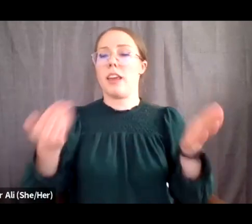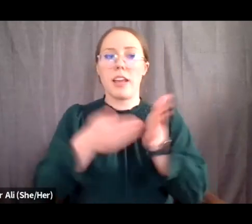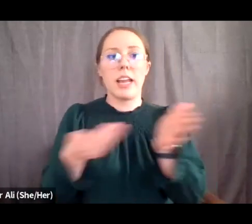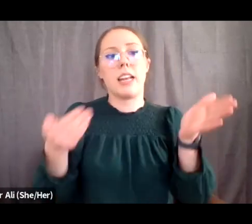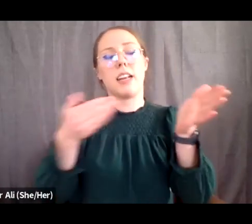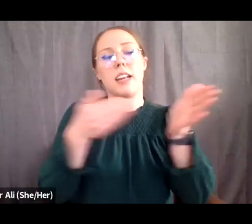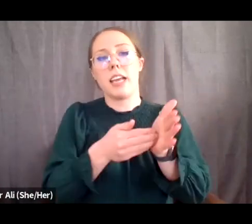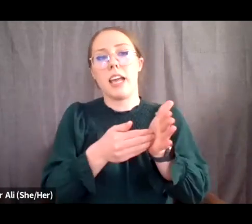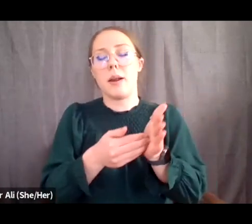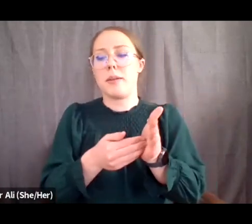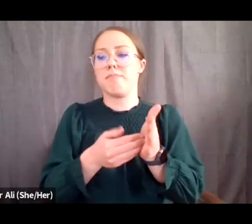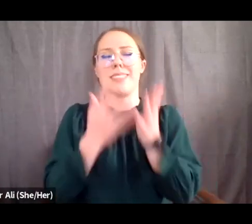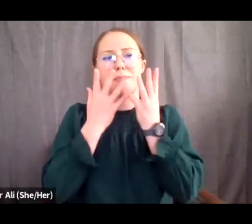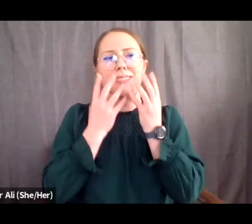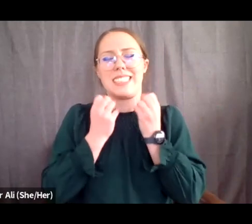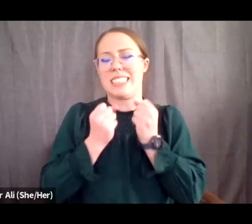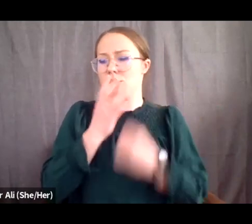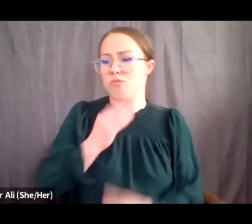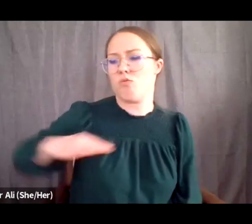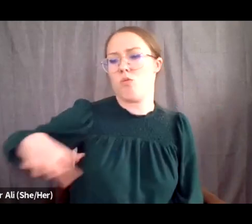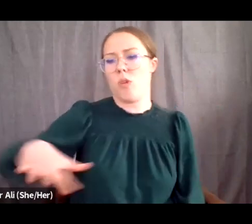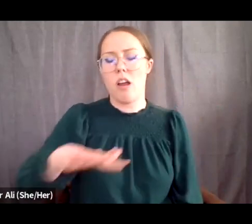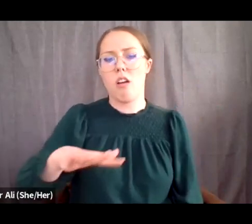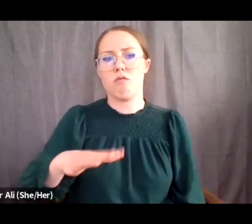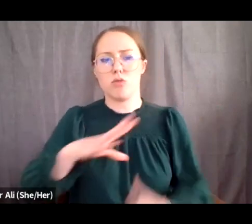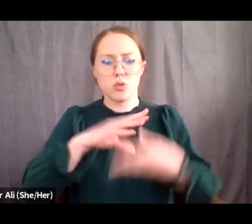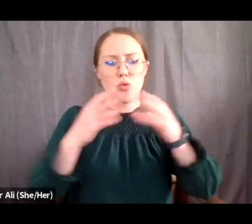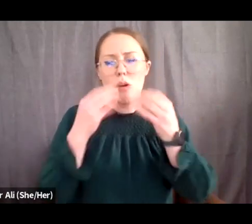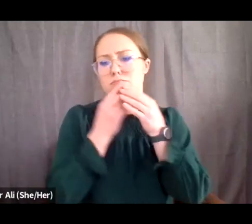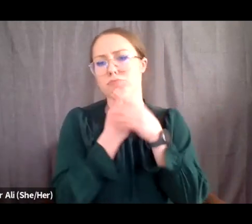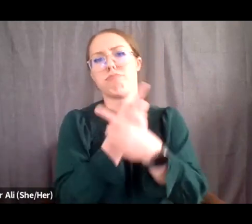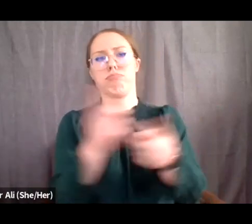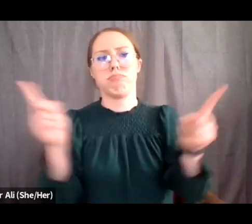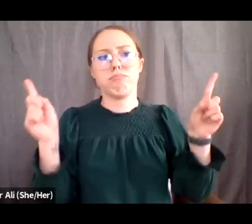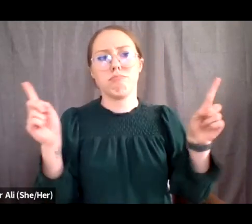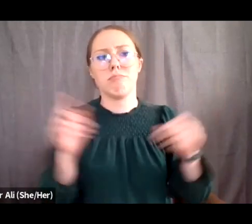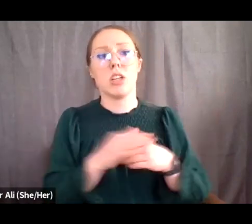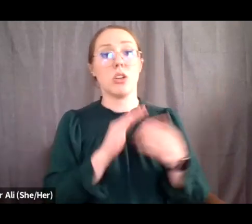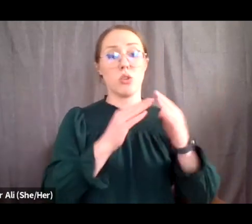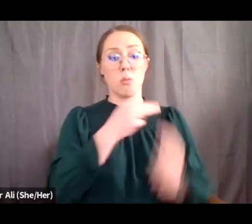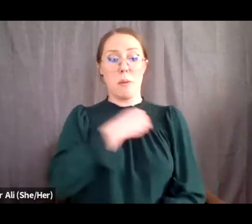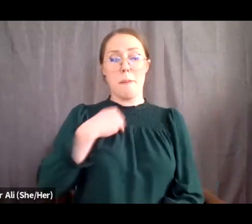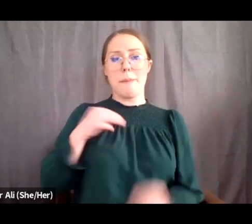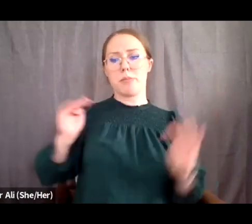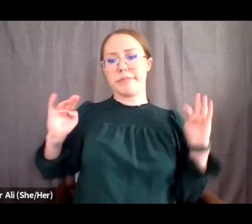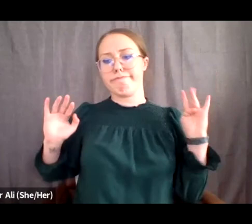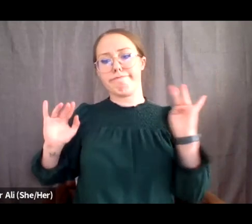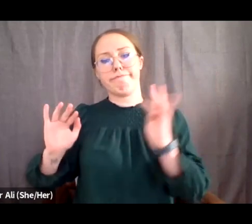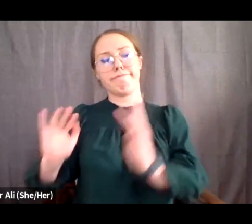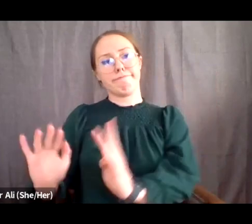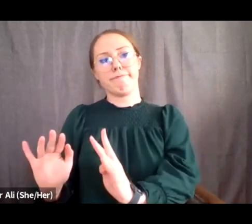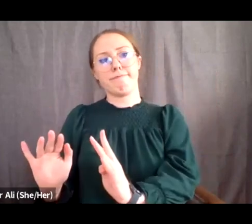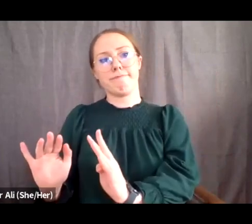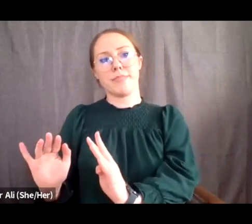of storytelling. And so hundreds of artists and community members came together, even as we needed to